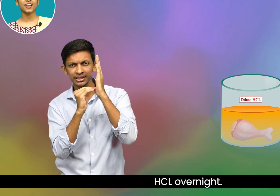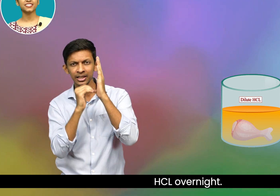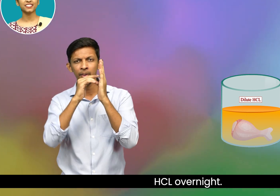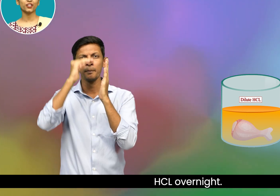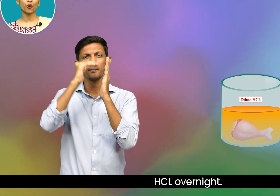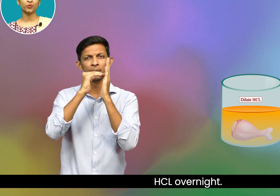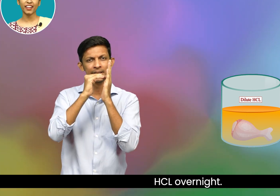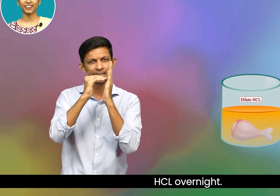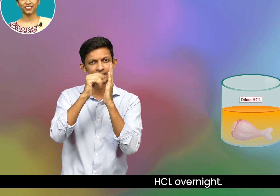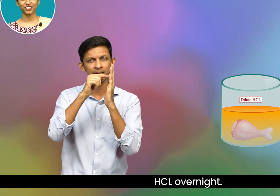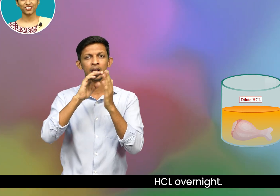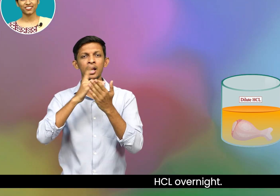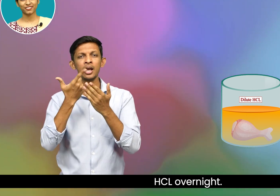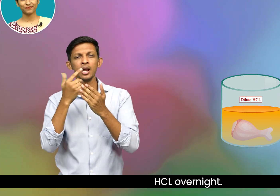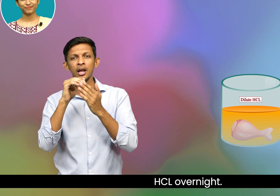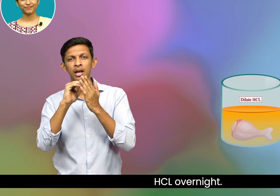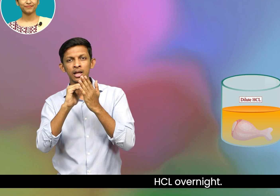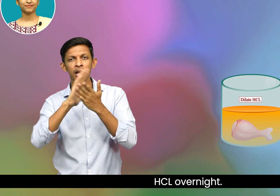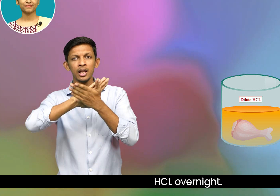diluted HCl overnight.